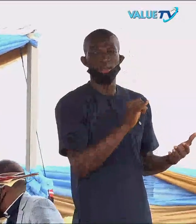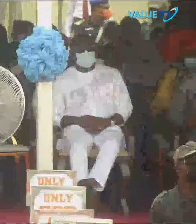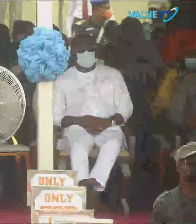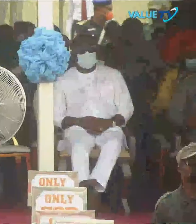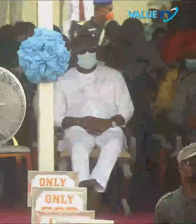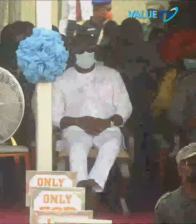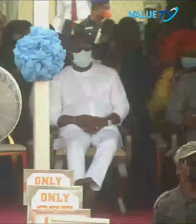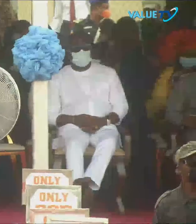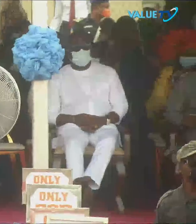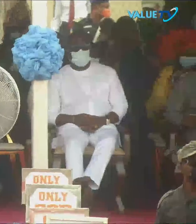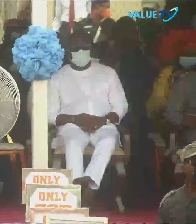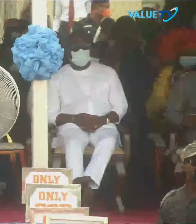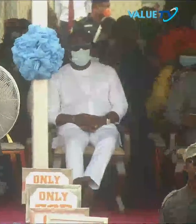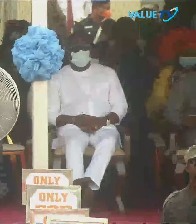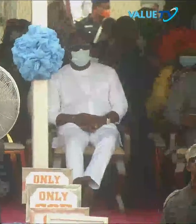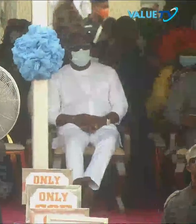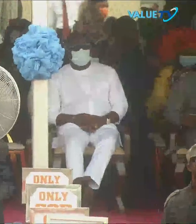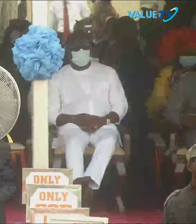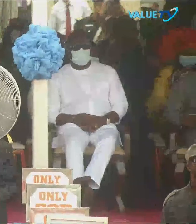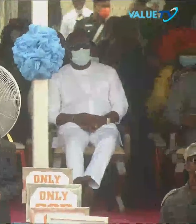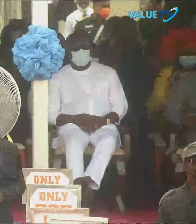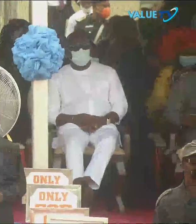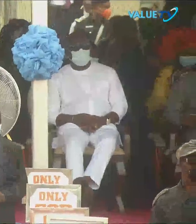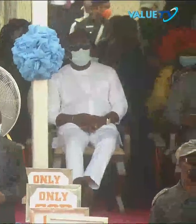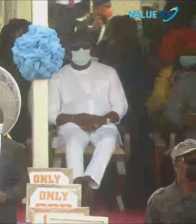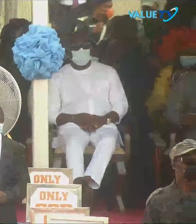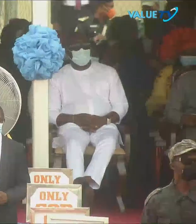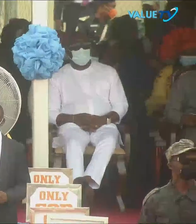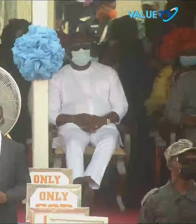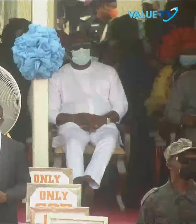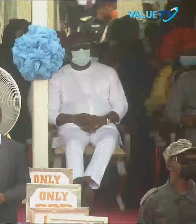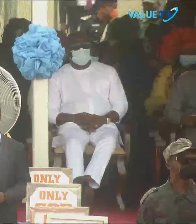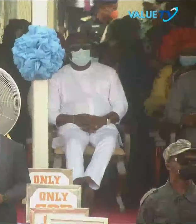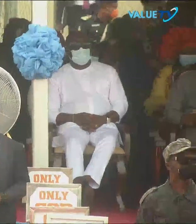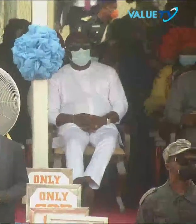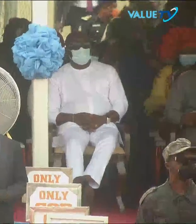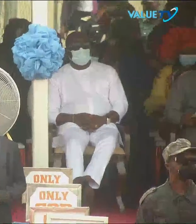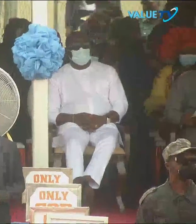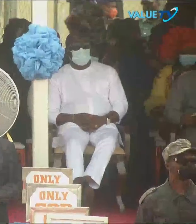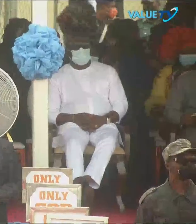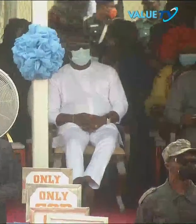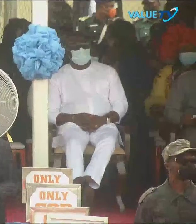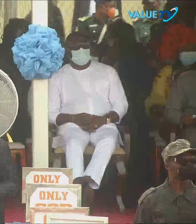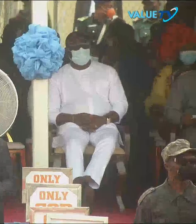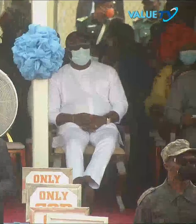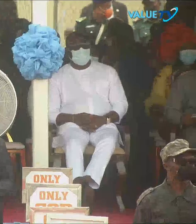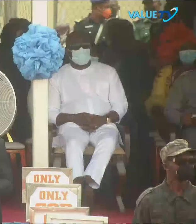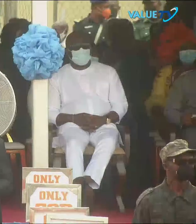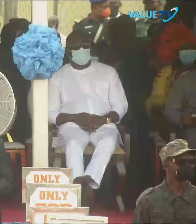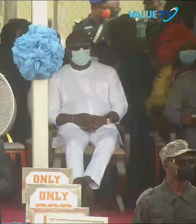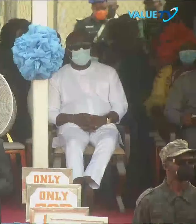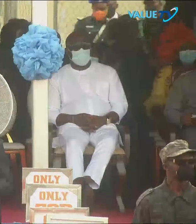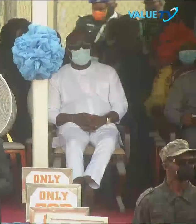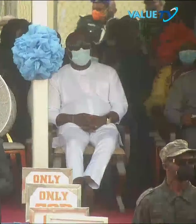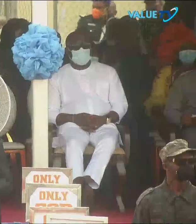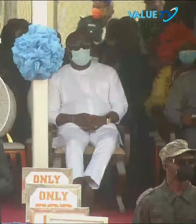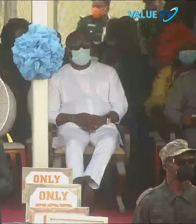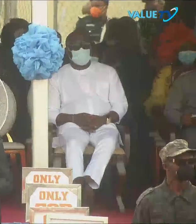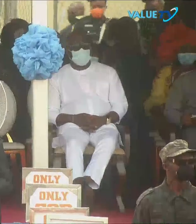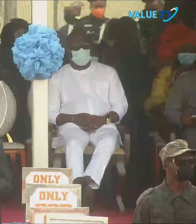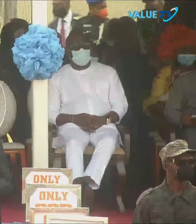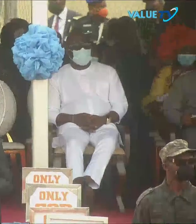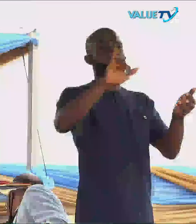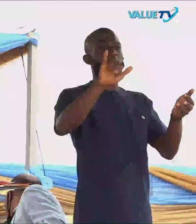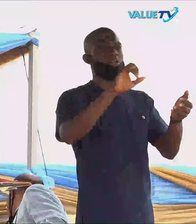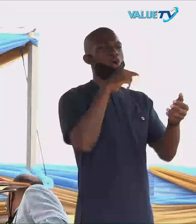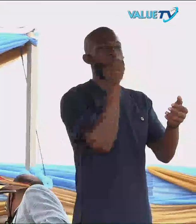than Group Captain Reverend Dr. Dogo Barry Gani, who is